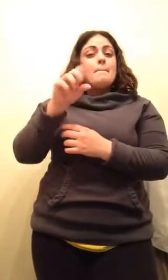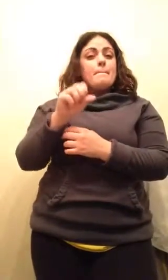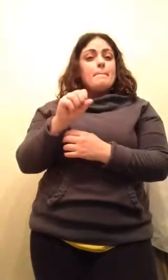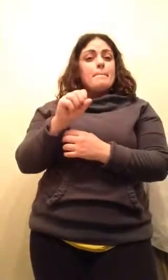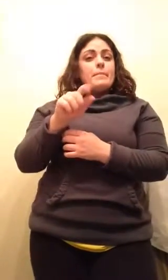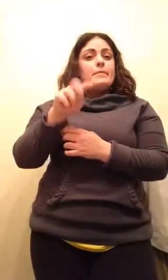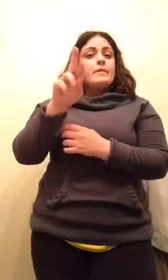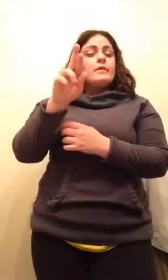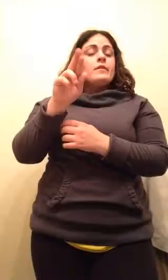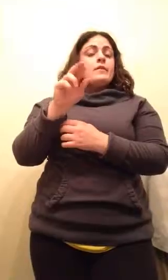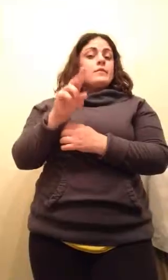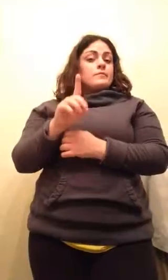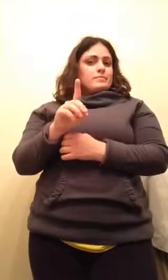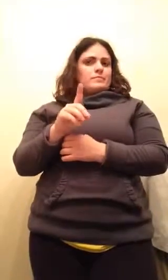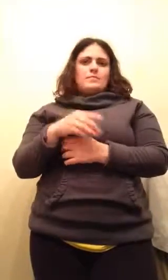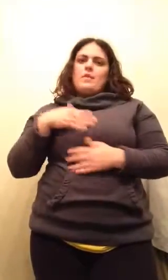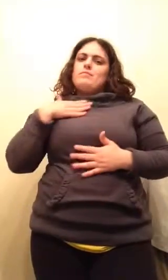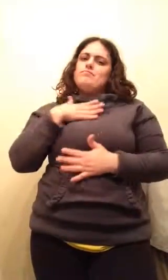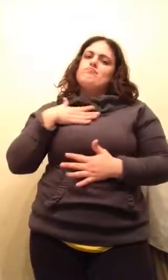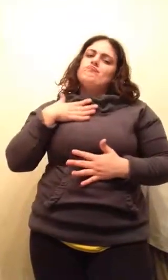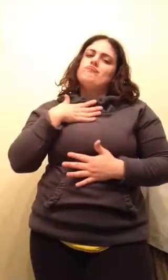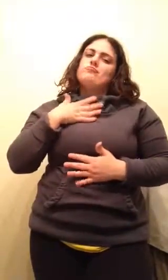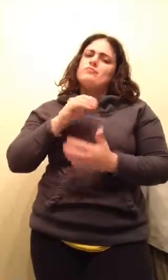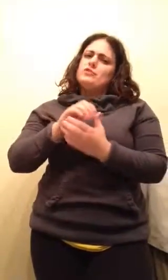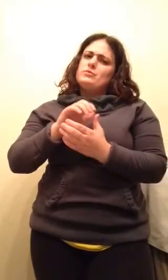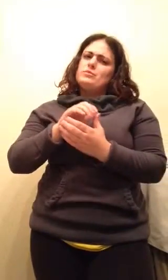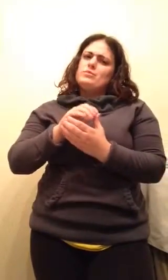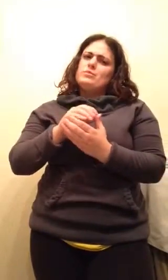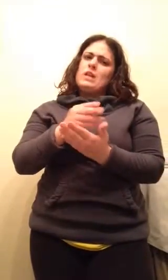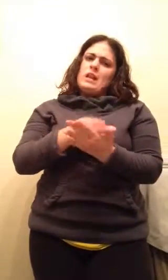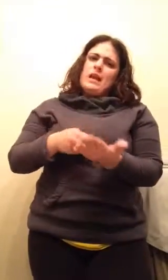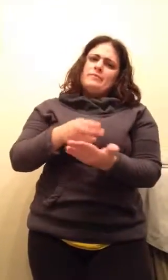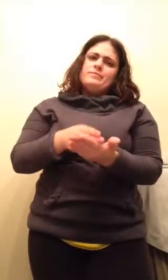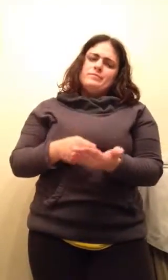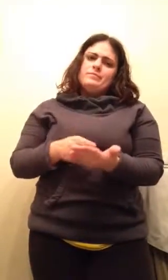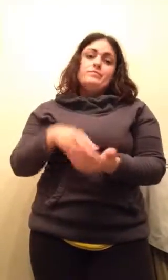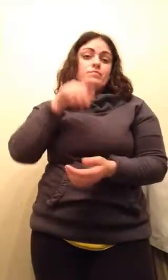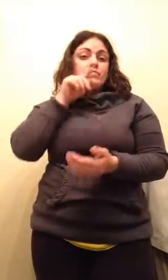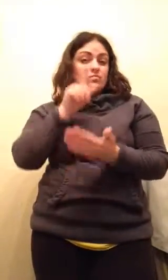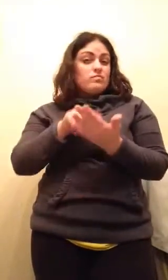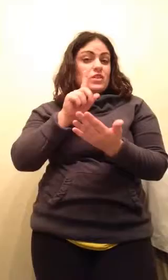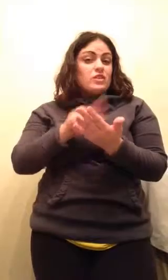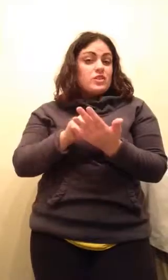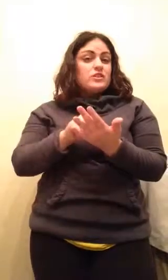Get yourself a little knife. So these chicken breasts here, I'm going to slice these into centimetre slices. I've got a